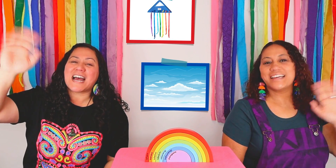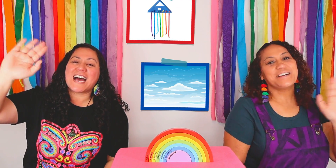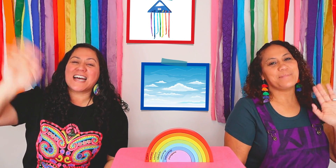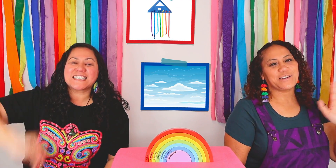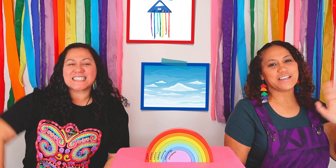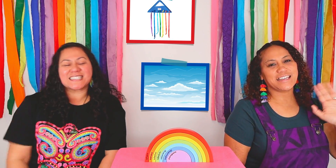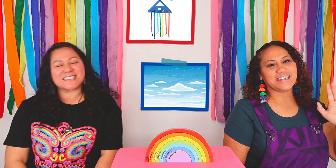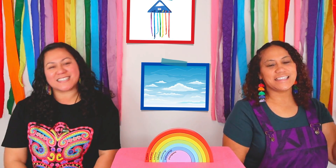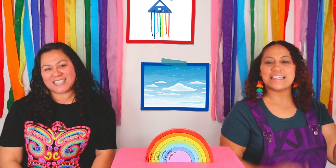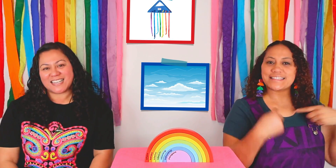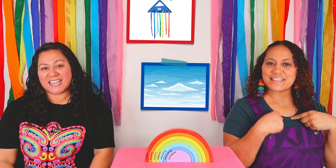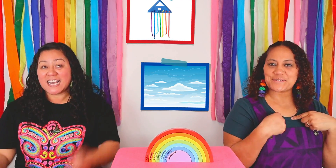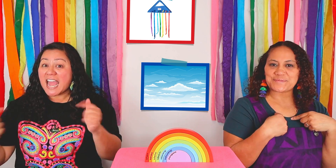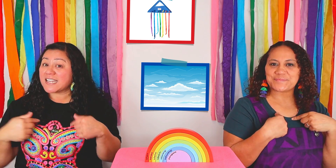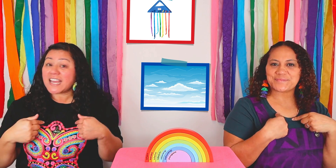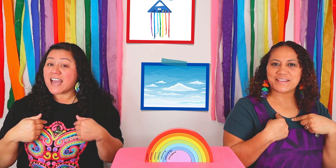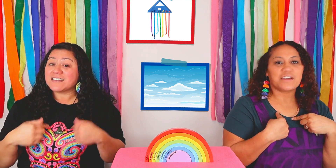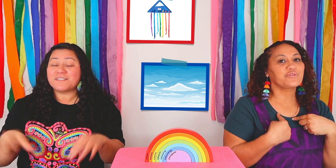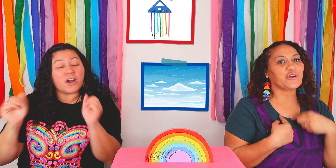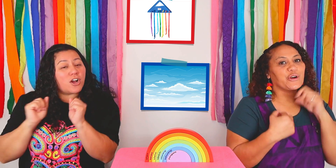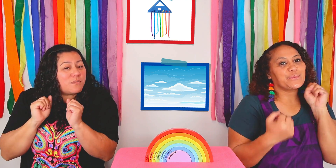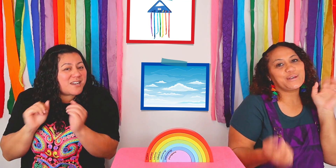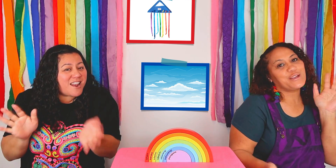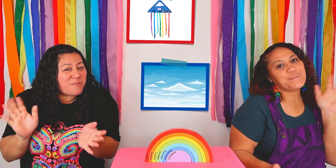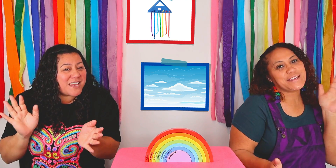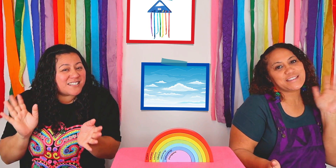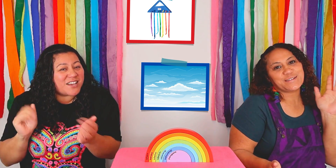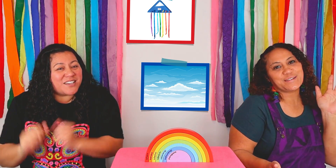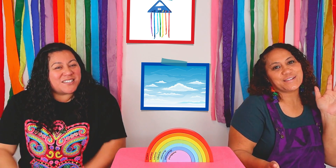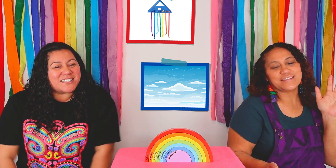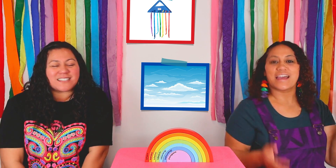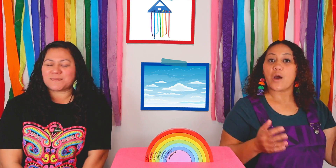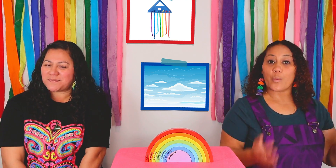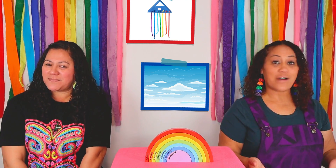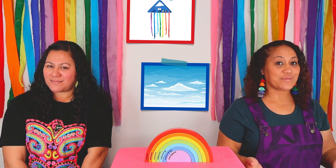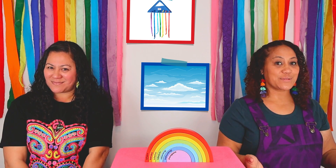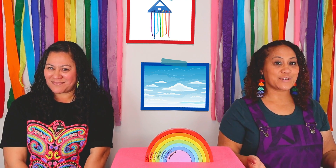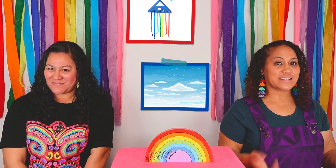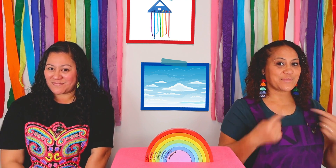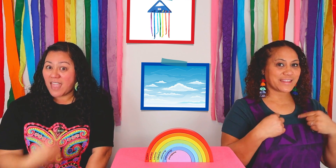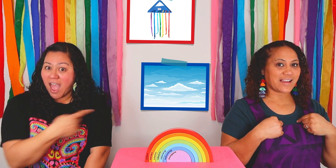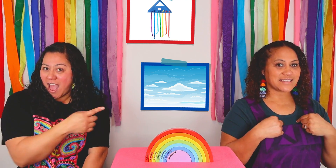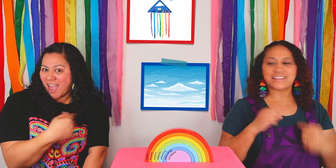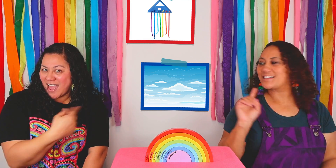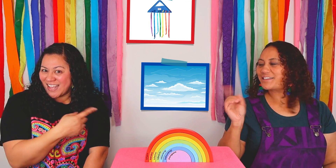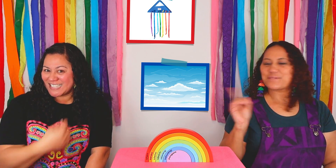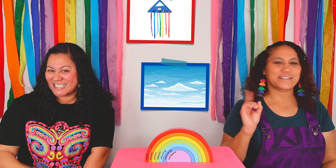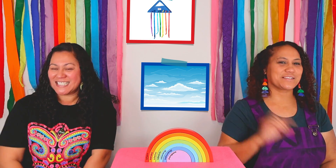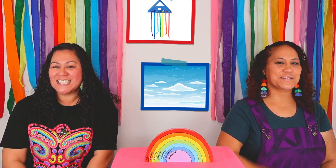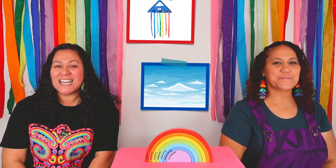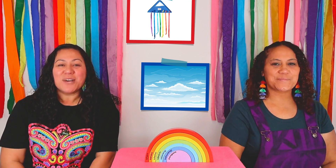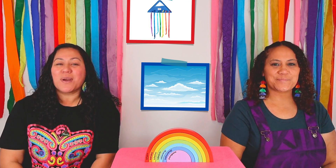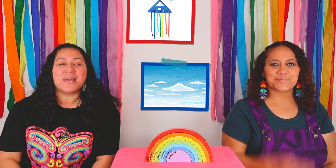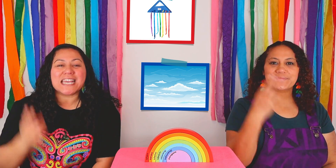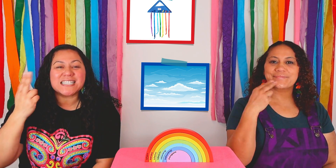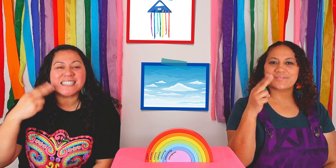Kia ora! Malolele, it's Seal And Leah from Loopy Tunes. Welcome to Music Time with us, Loopy